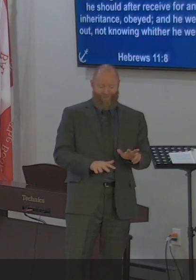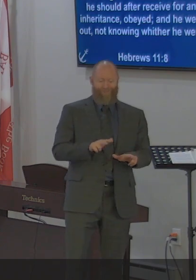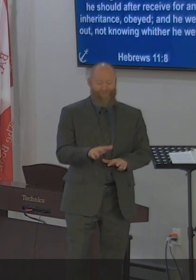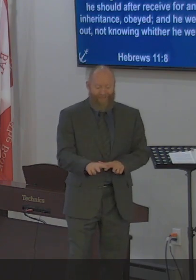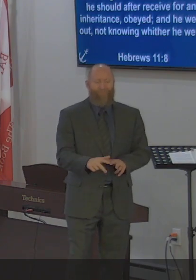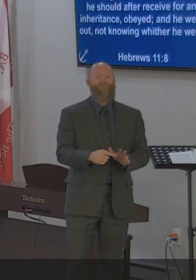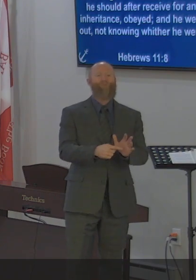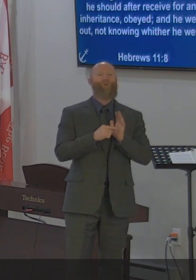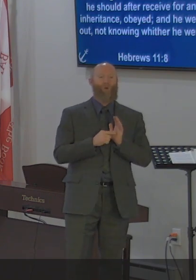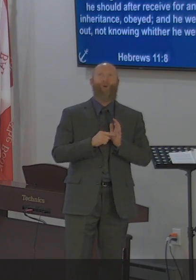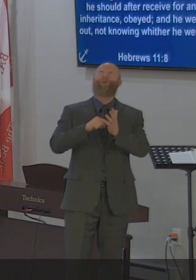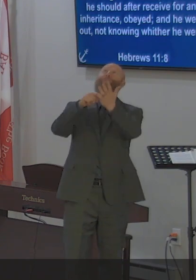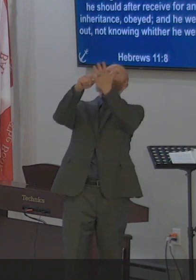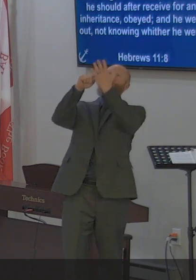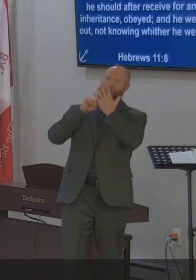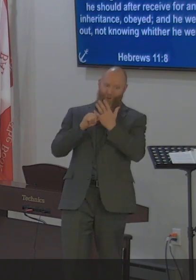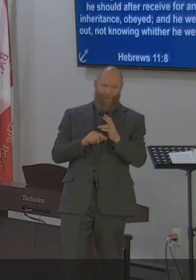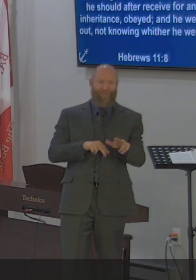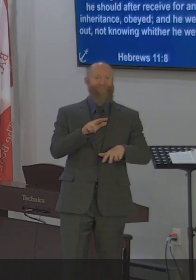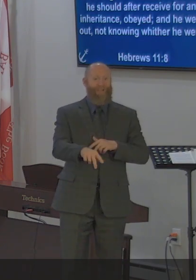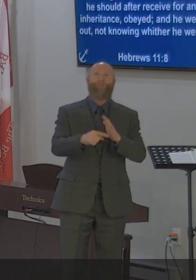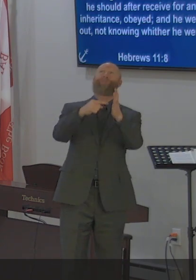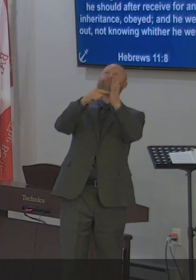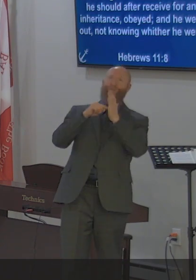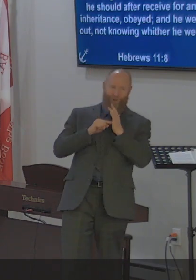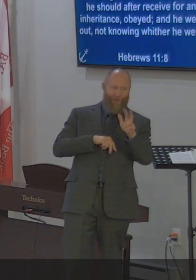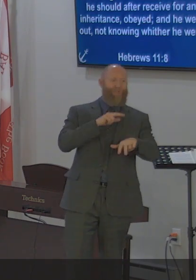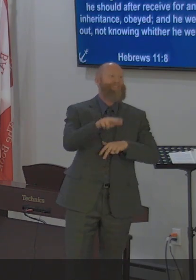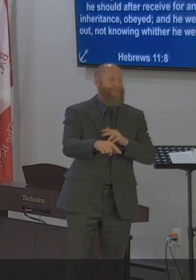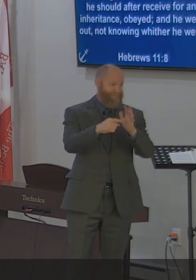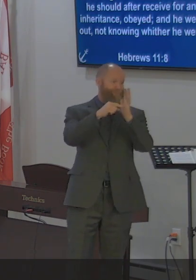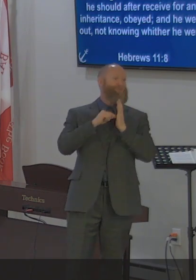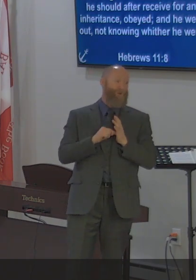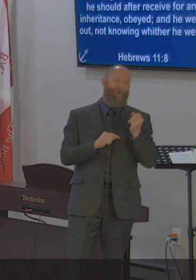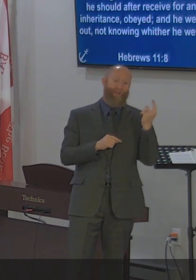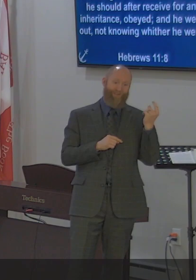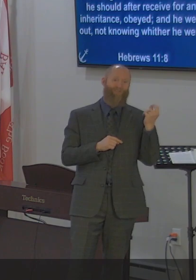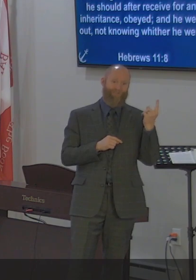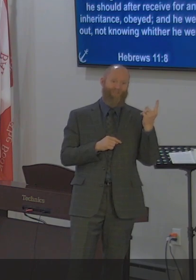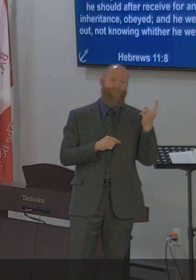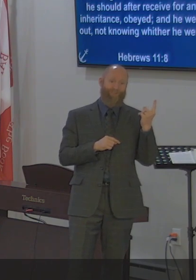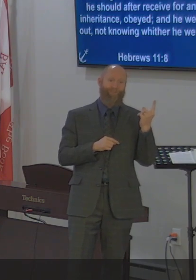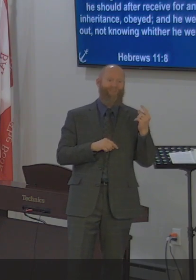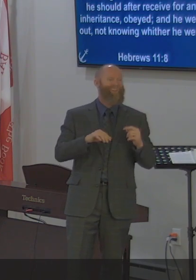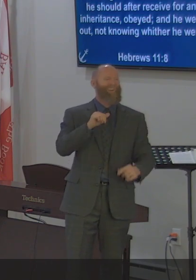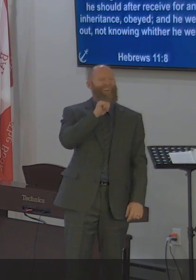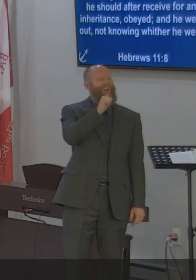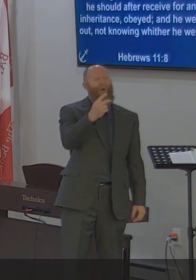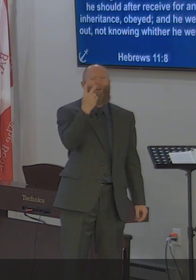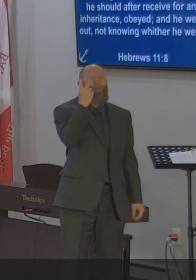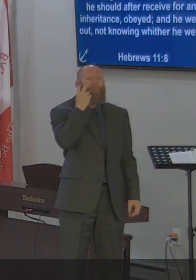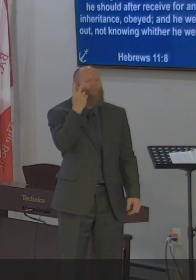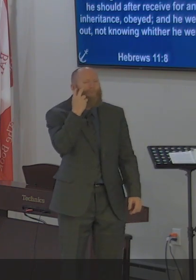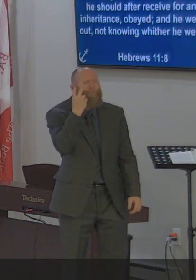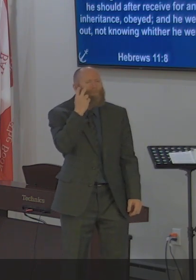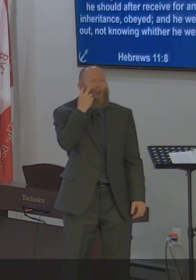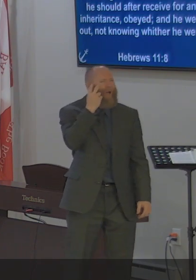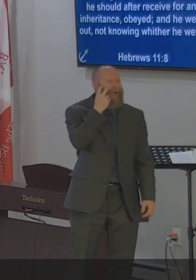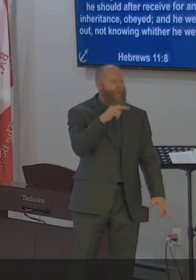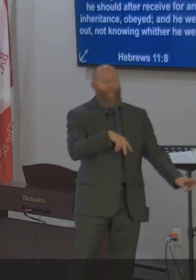I show you this, but this is not really... It's not blindly. It's not, I don't know where I'm going. I don't know, you know, am I going to step off?